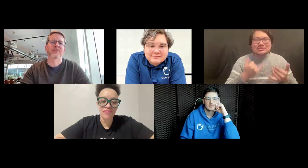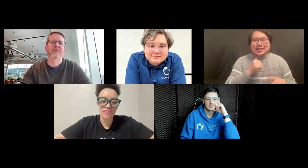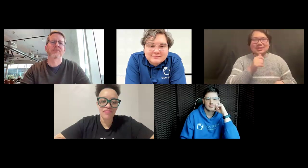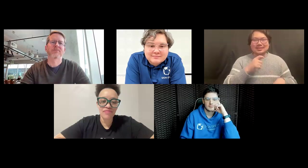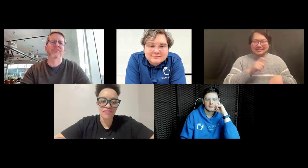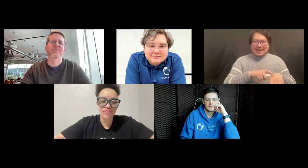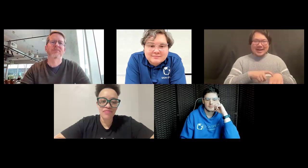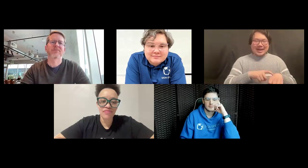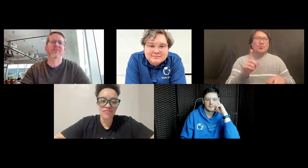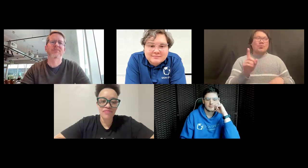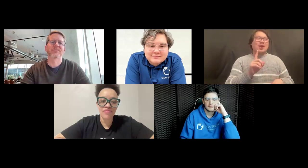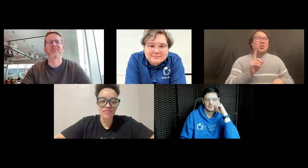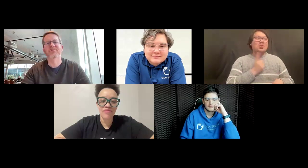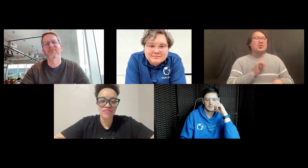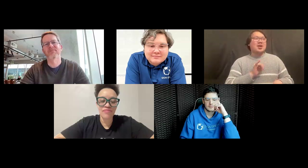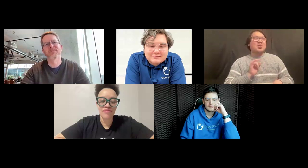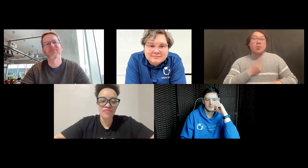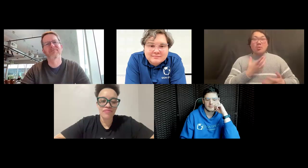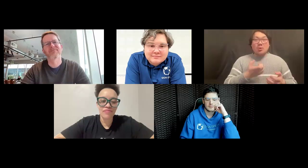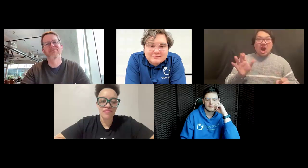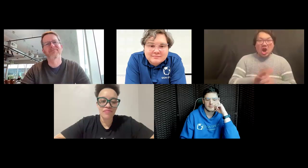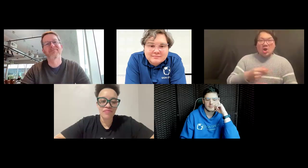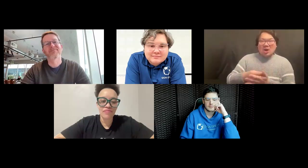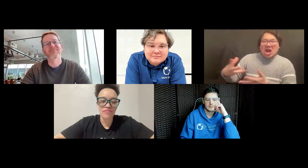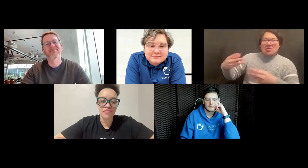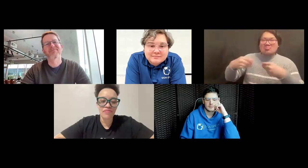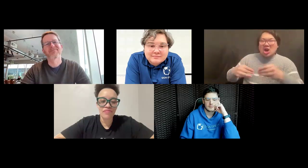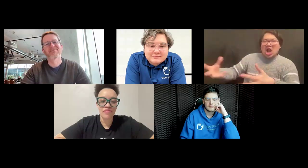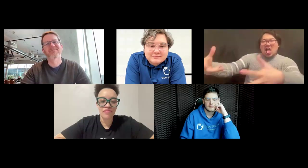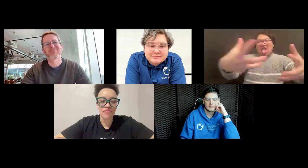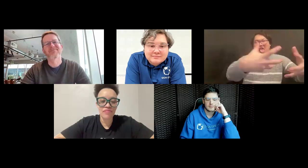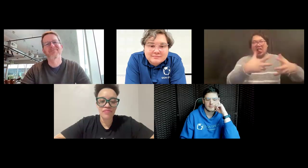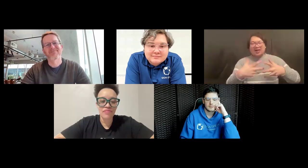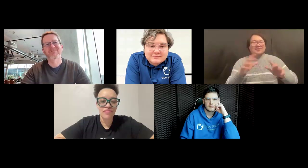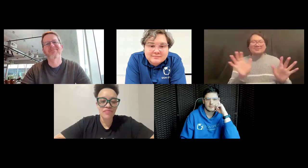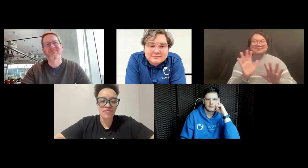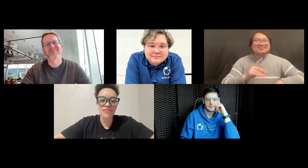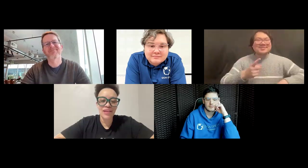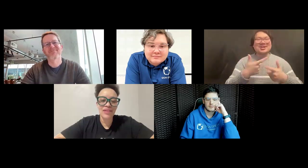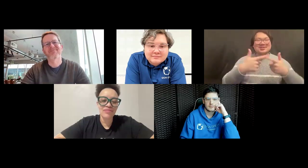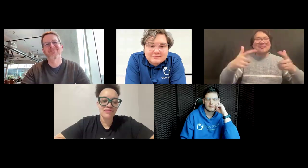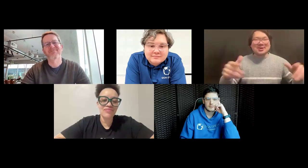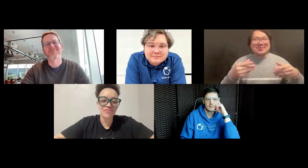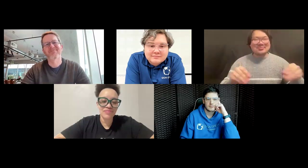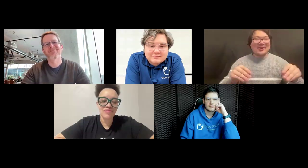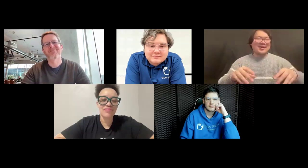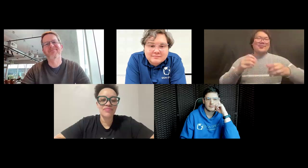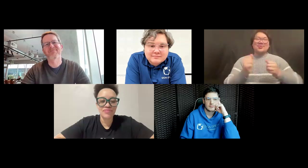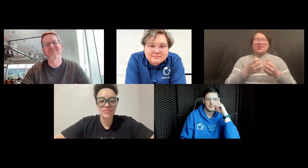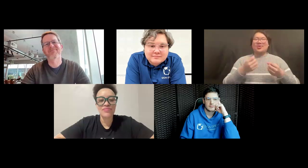And I also think that it's natural that it will, take some time. And it's not like we're all in this for profit and a